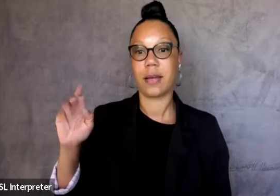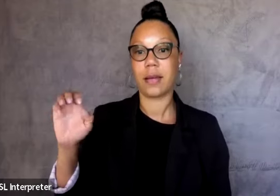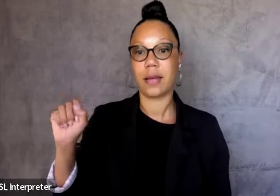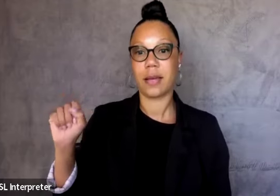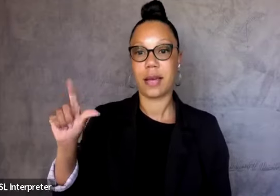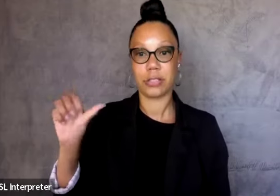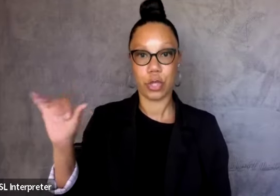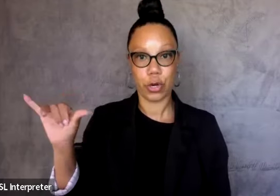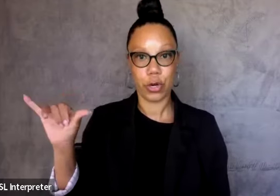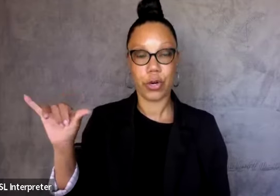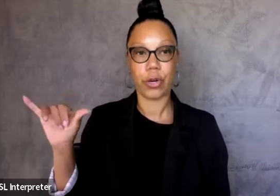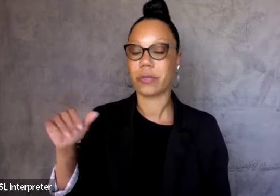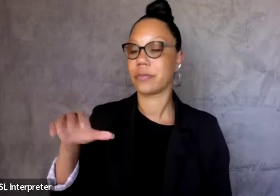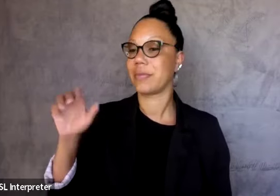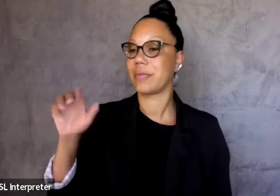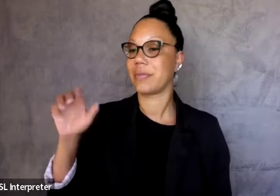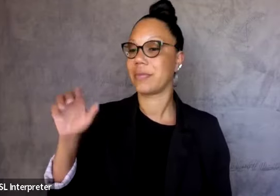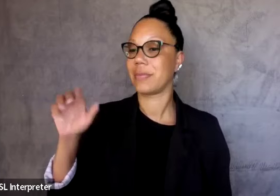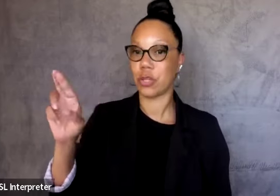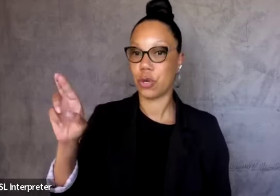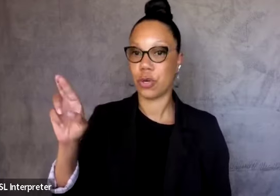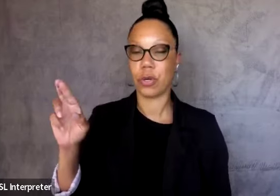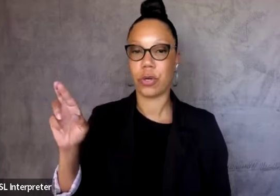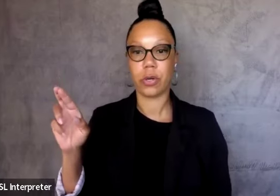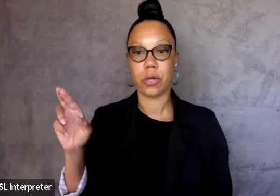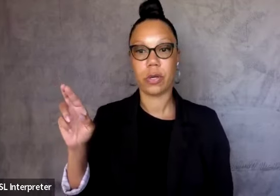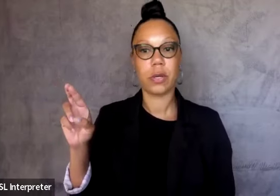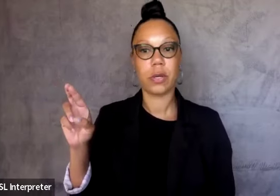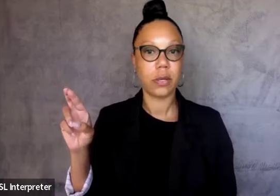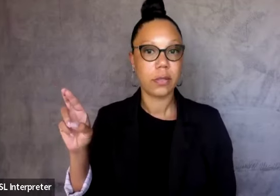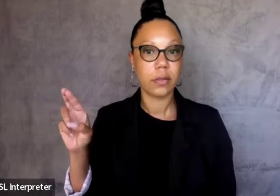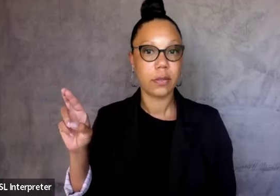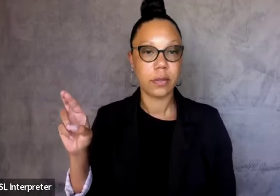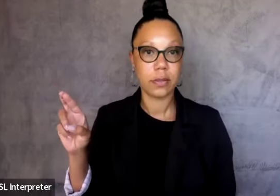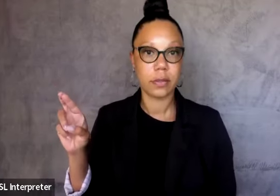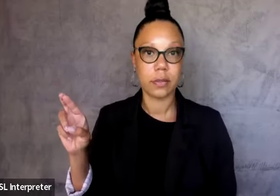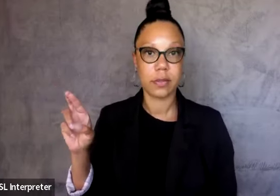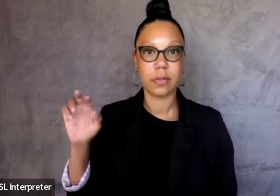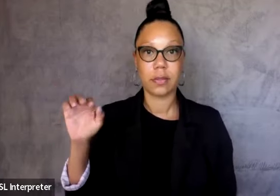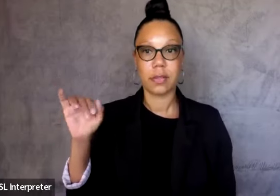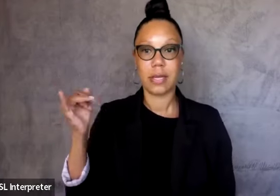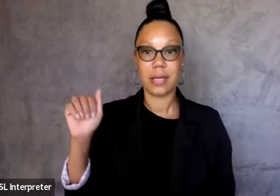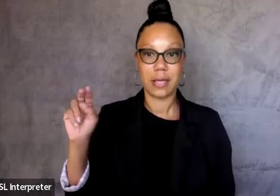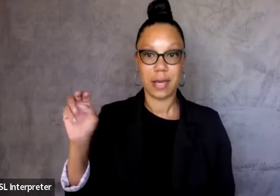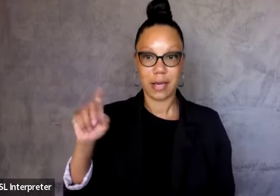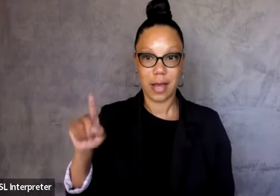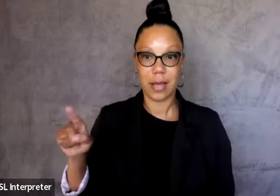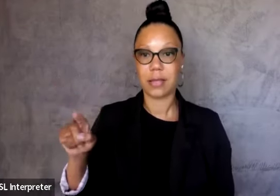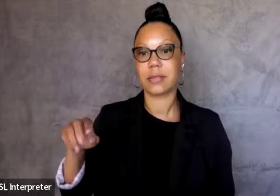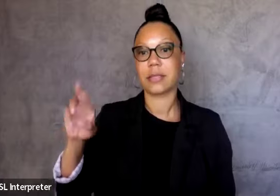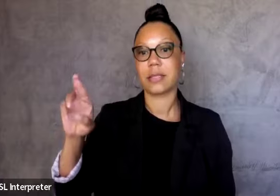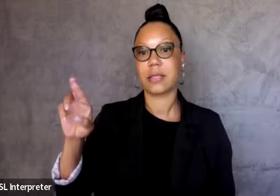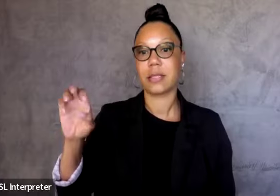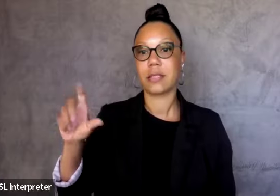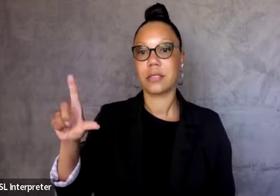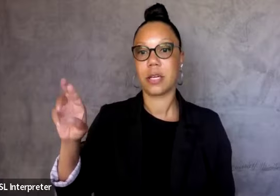Seacrest, I have Romy, I can't read my writing, Yanez, Del Rosario. That's